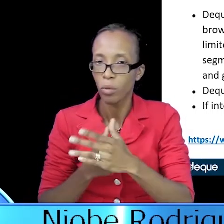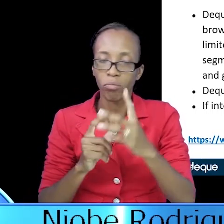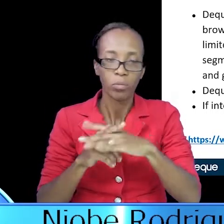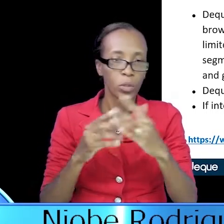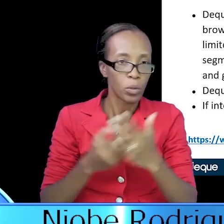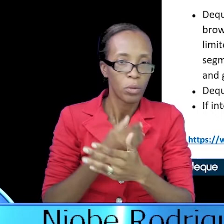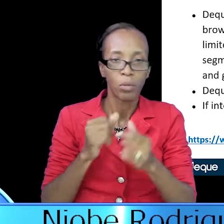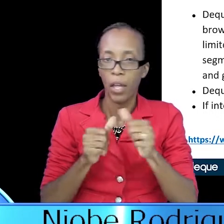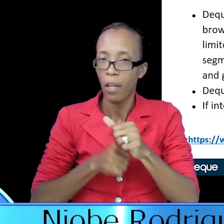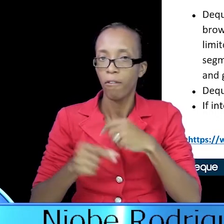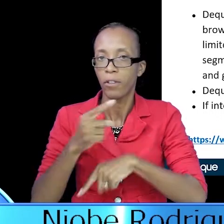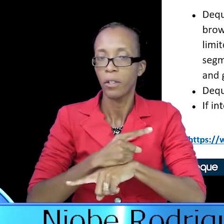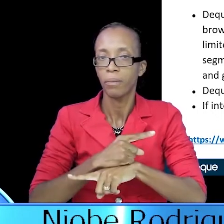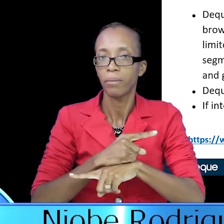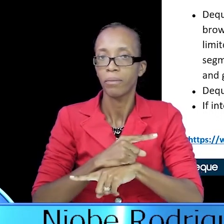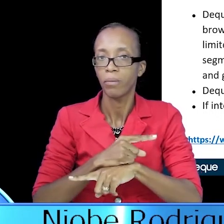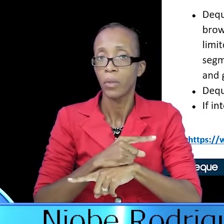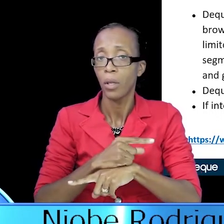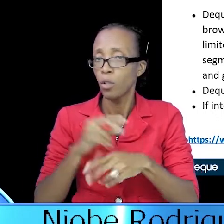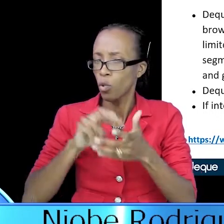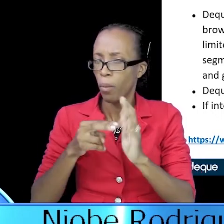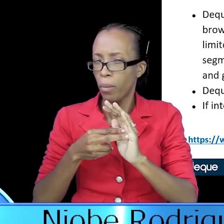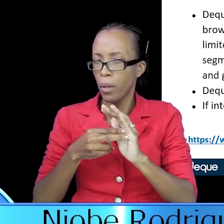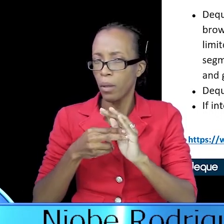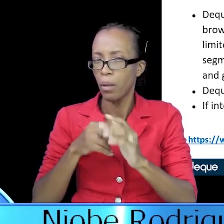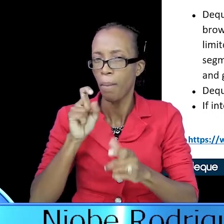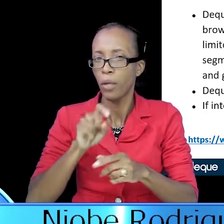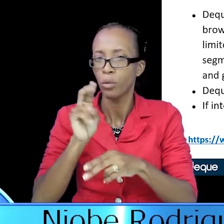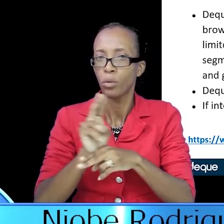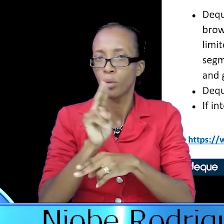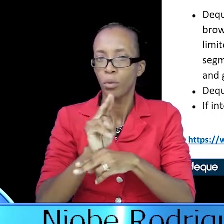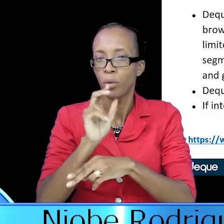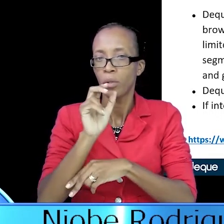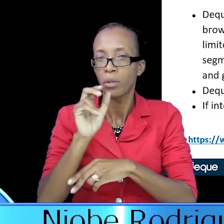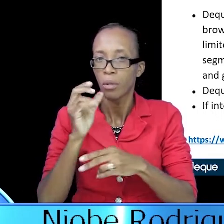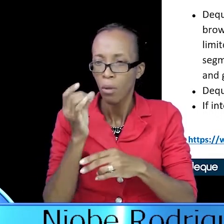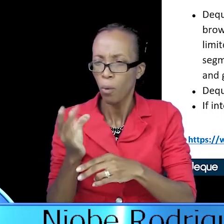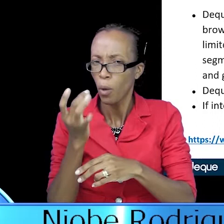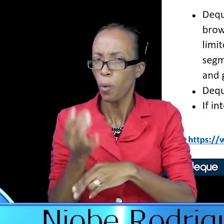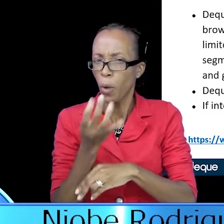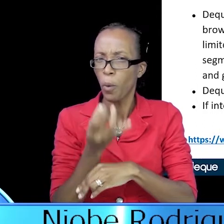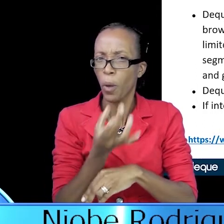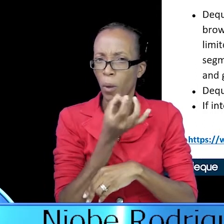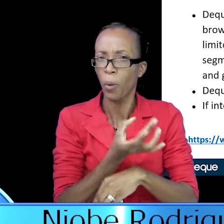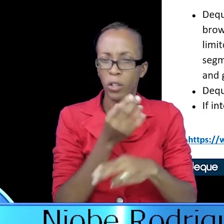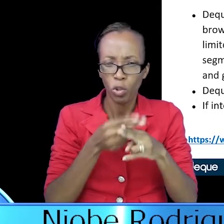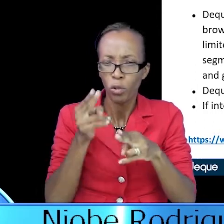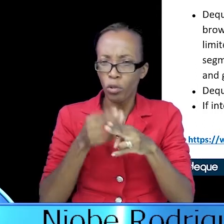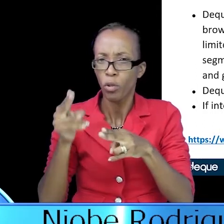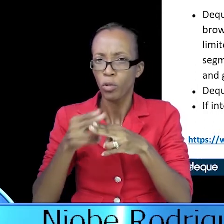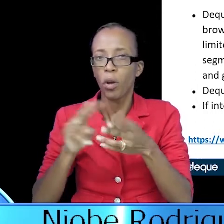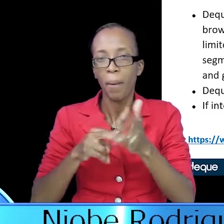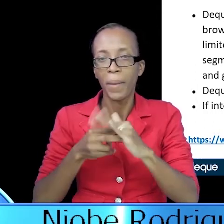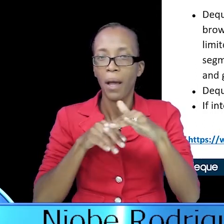some people are doing continuous development, continuous integration, where they release things every day, something, little piece comes